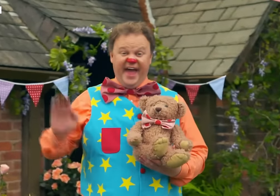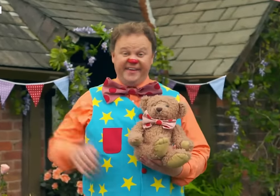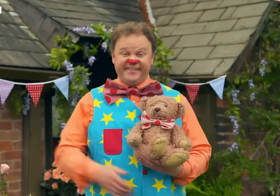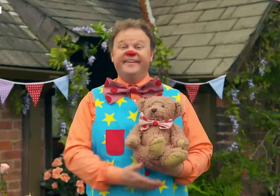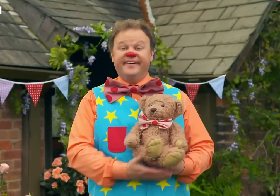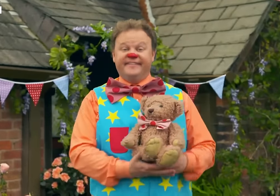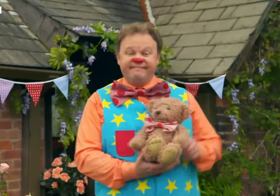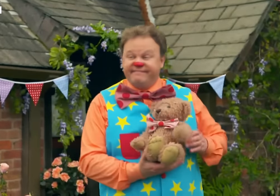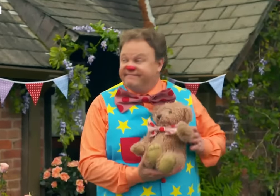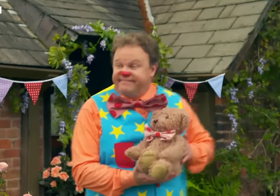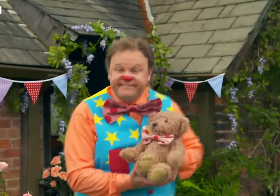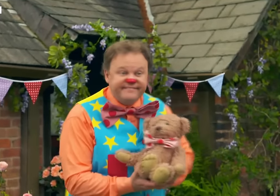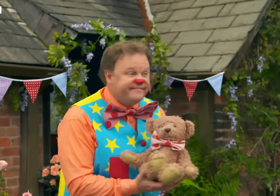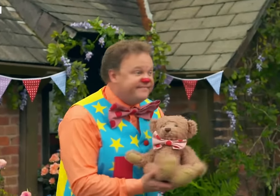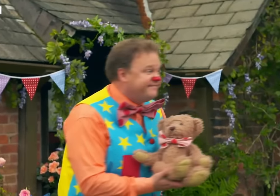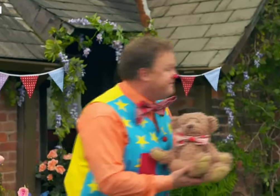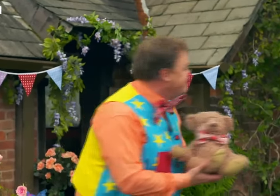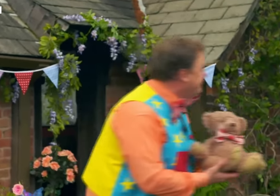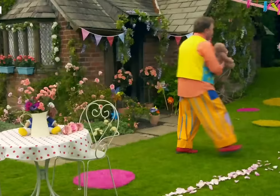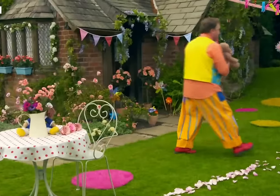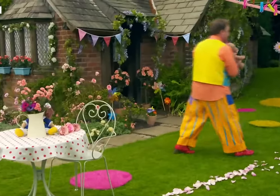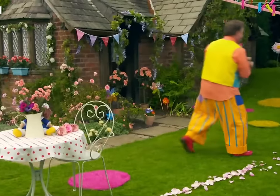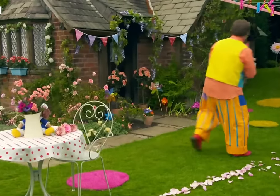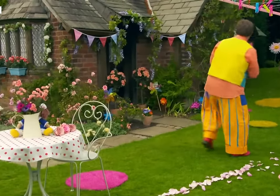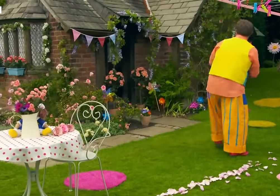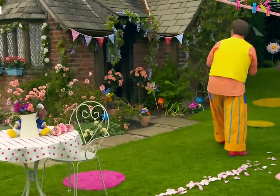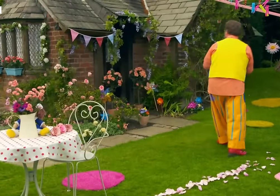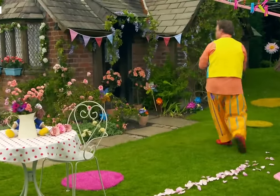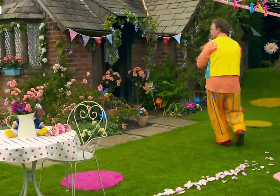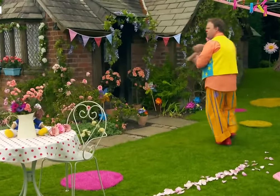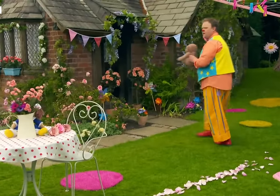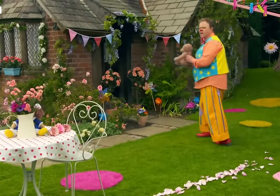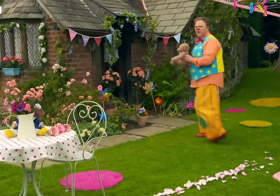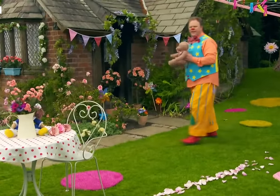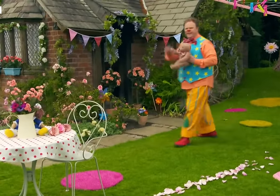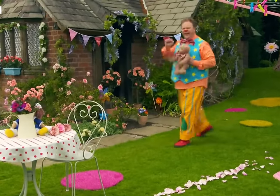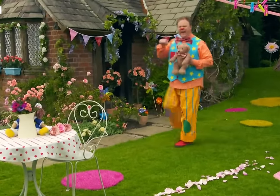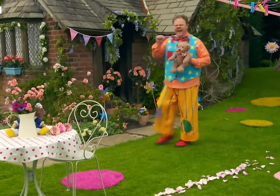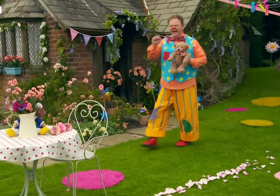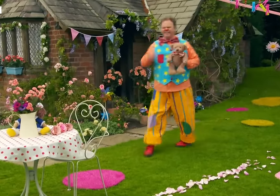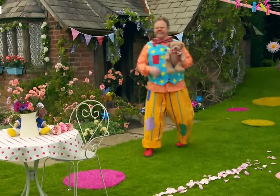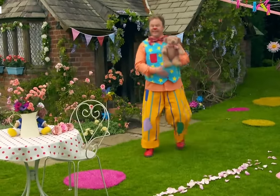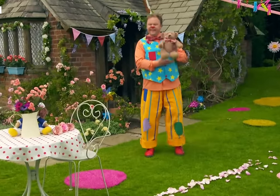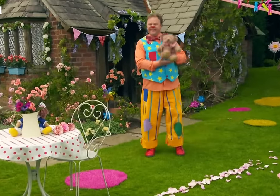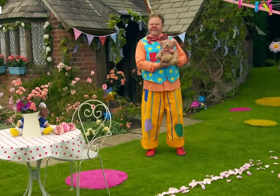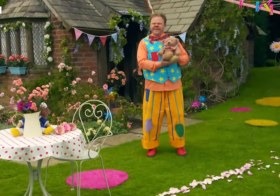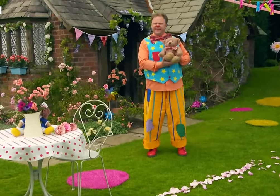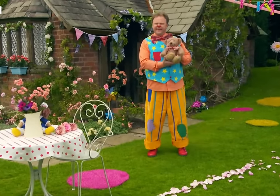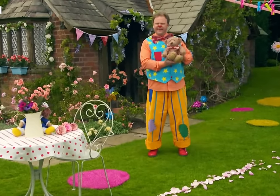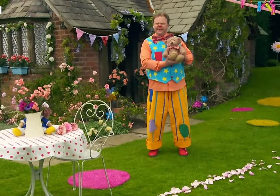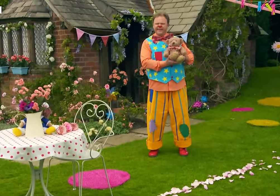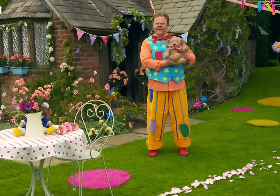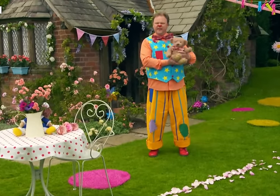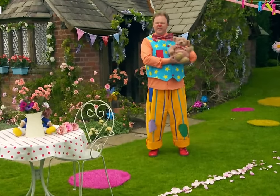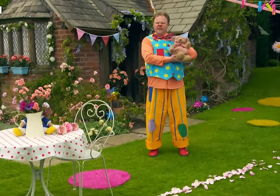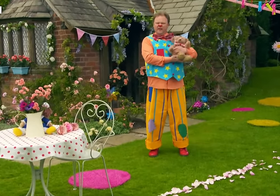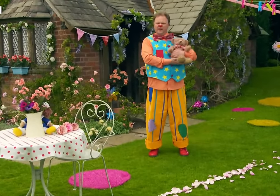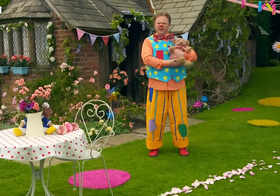yet. Mr. Tumble! What? Mr. Tumble! Yes? What's that on the floor, Mr.